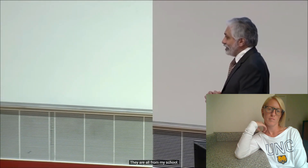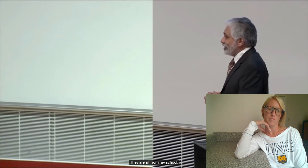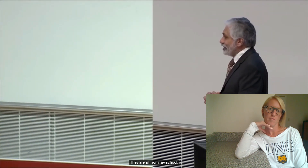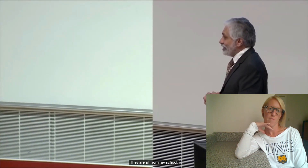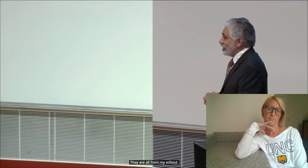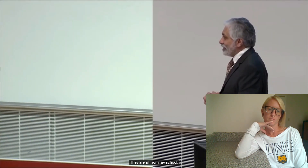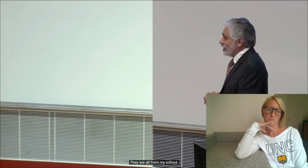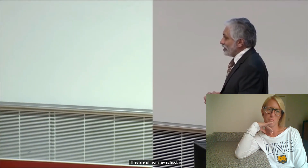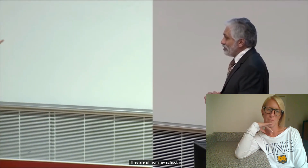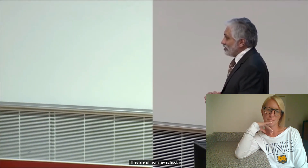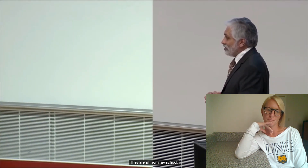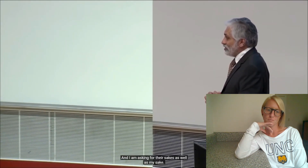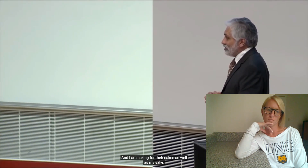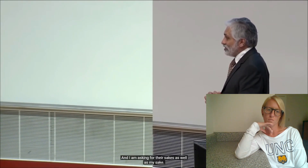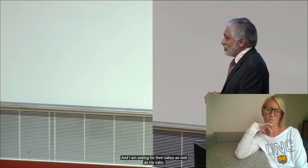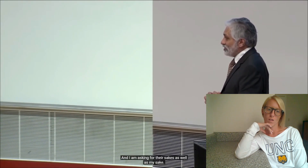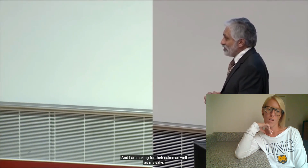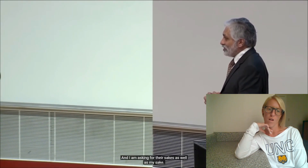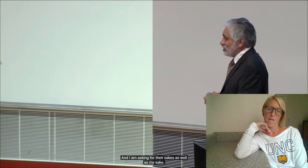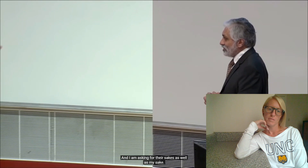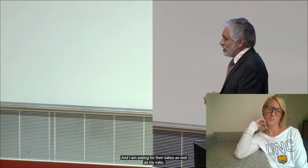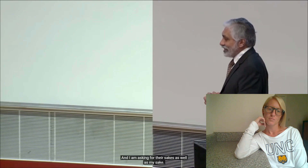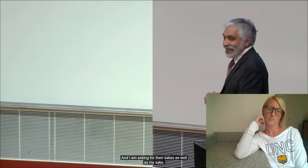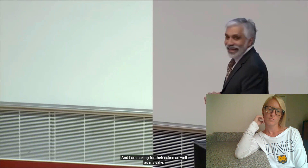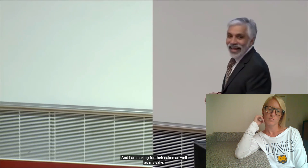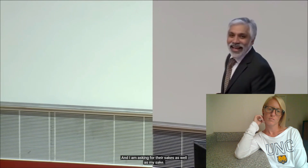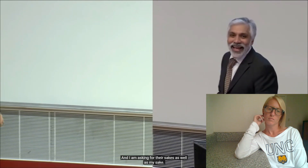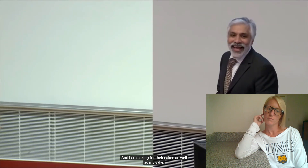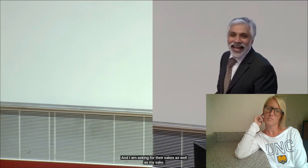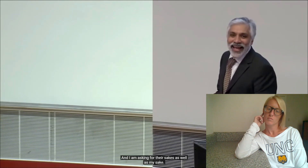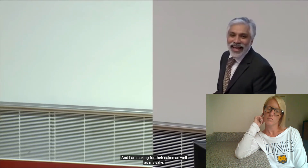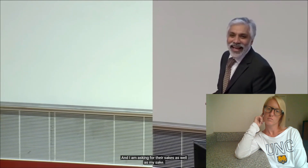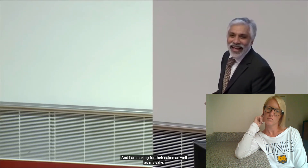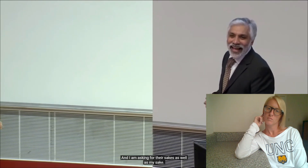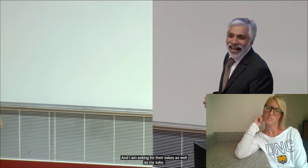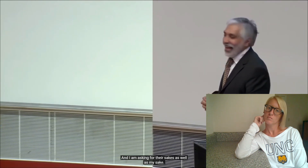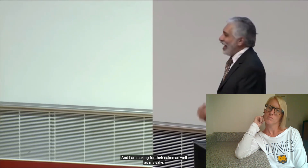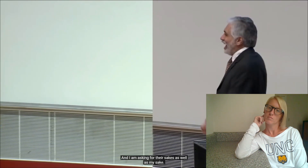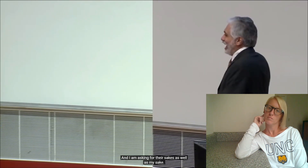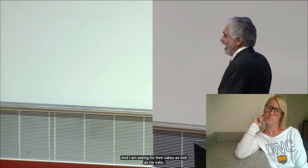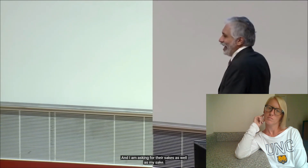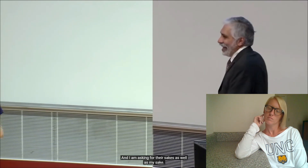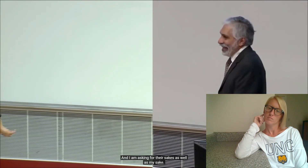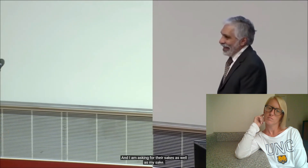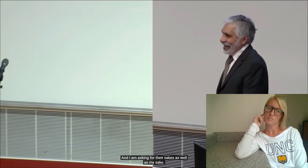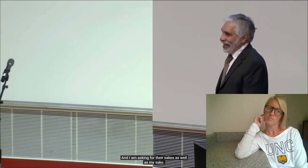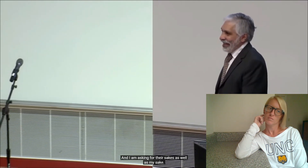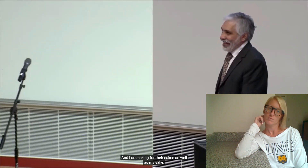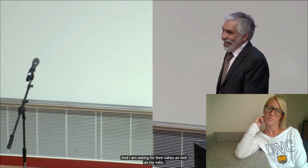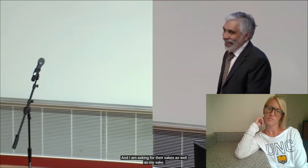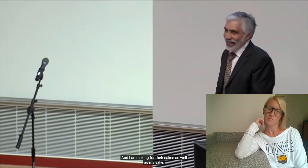They're all from my school, and I'm asking for their sakes as well as my sake.